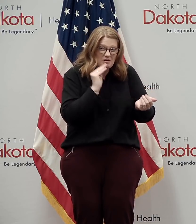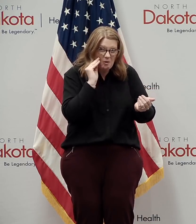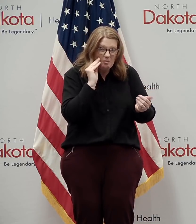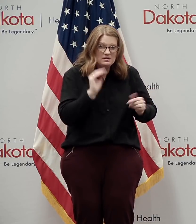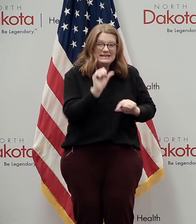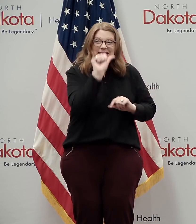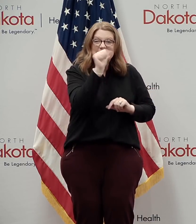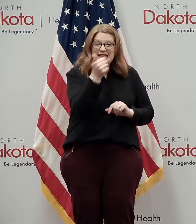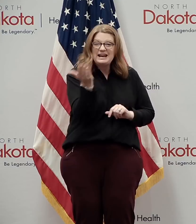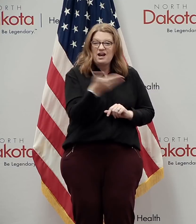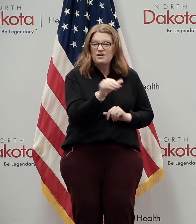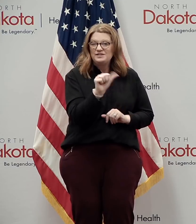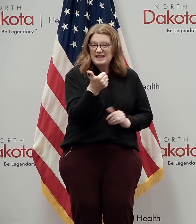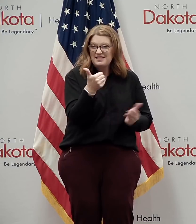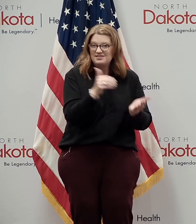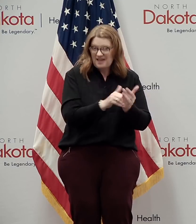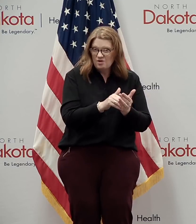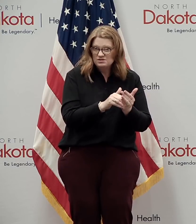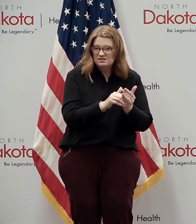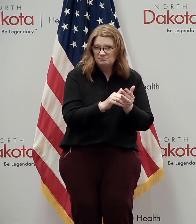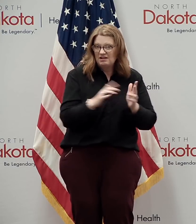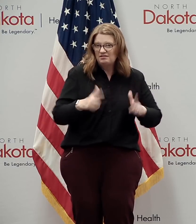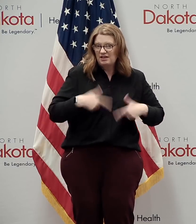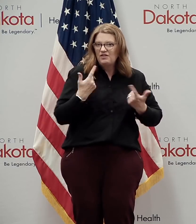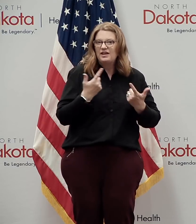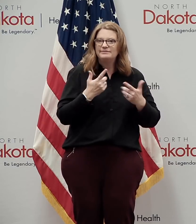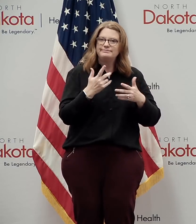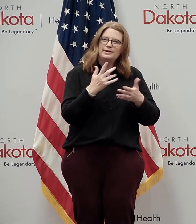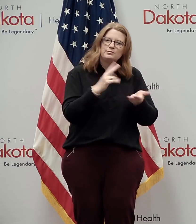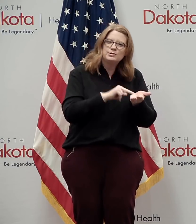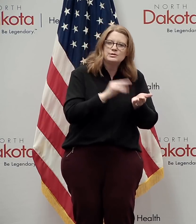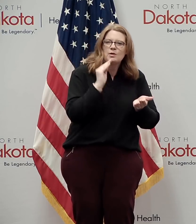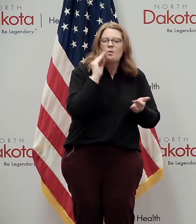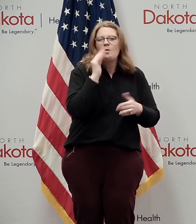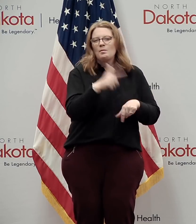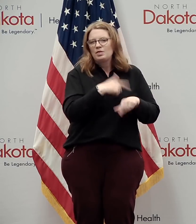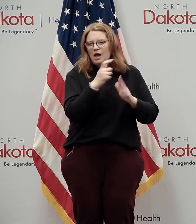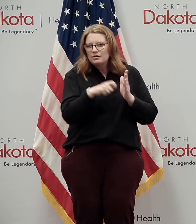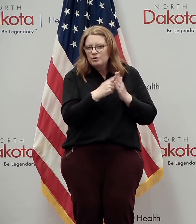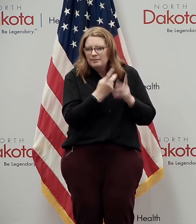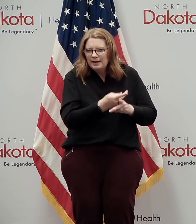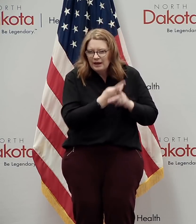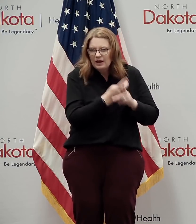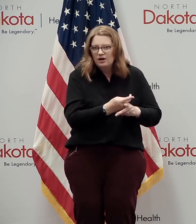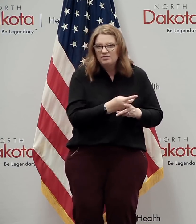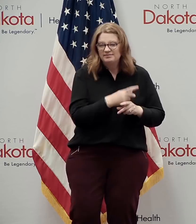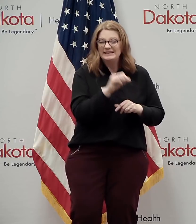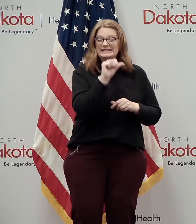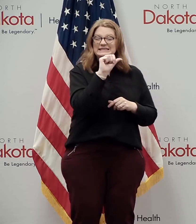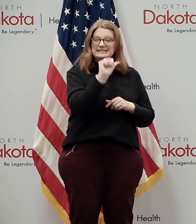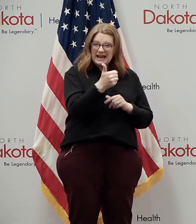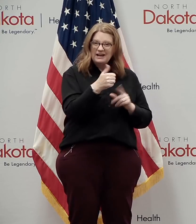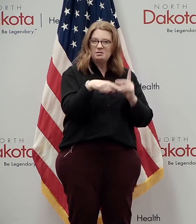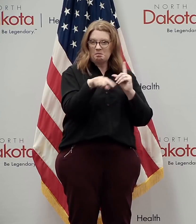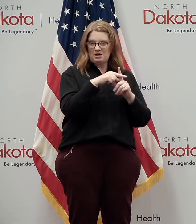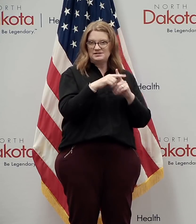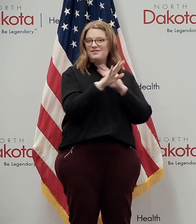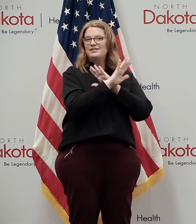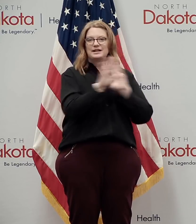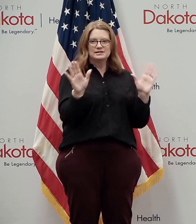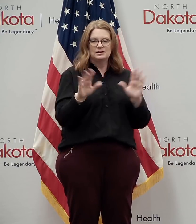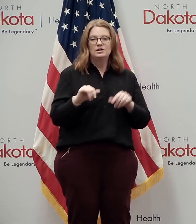that are in long-term care, assisted living, and basic care in North Dakota that are positive today. But as of today, we've also